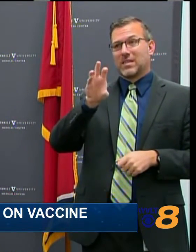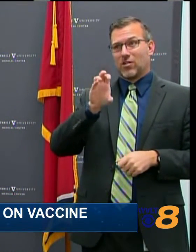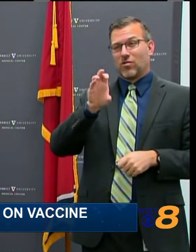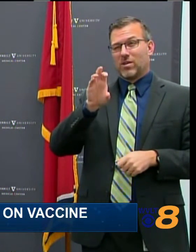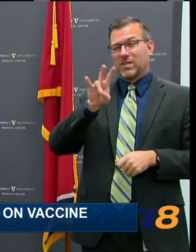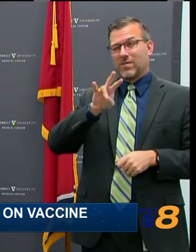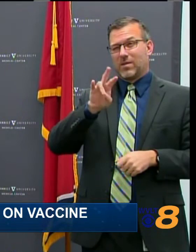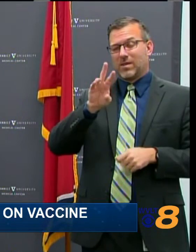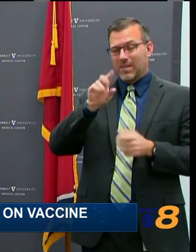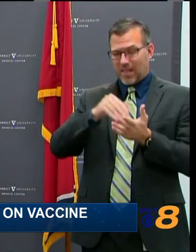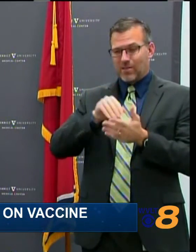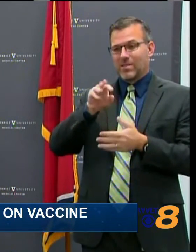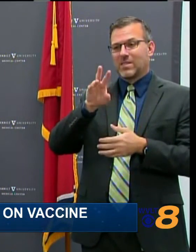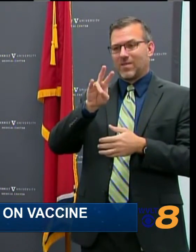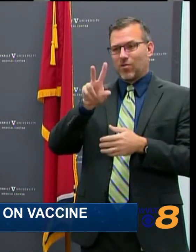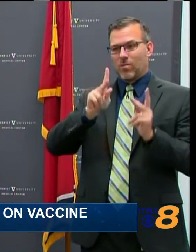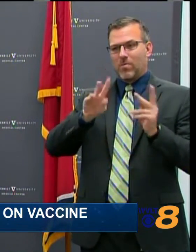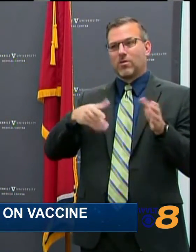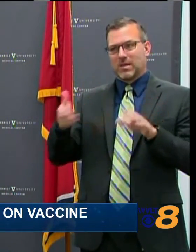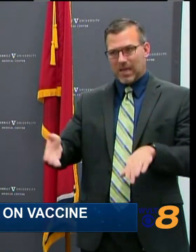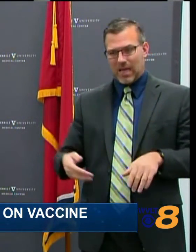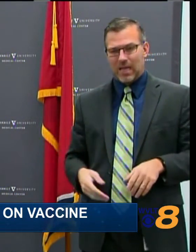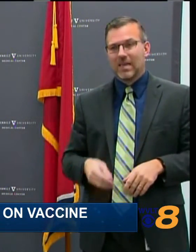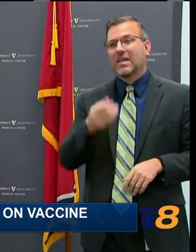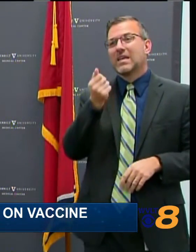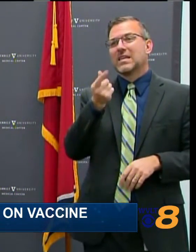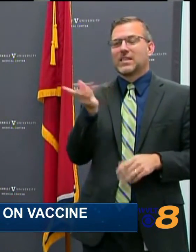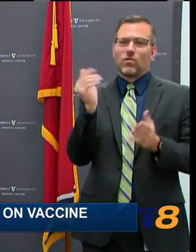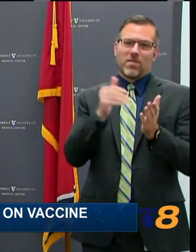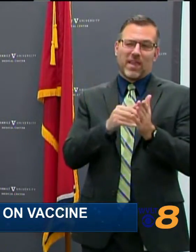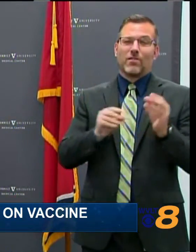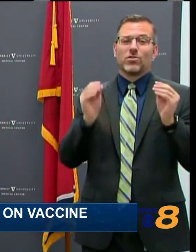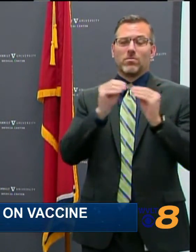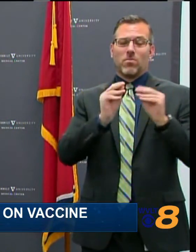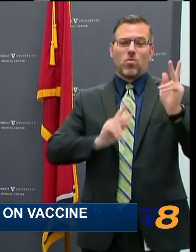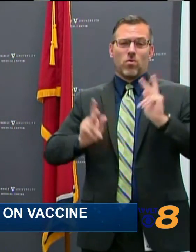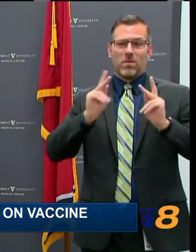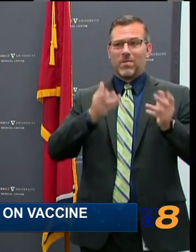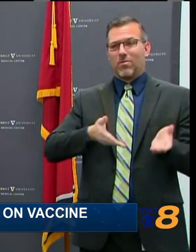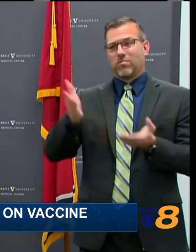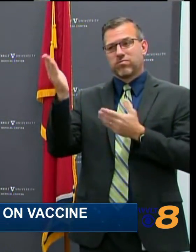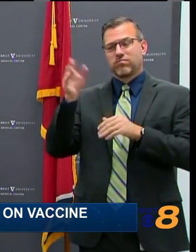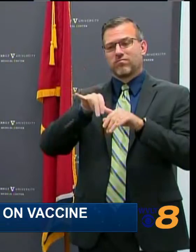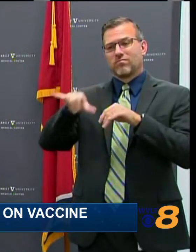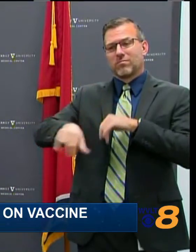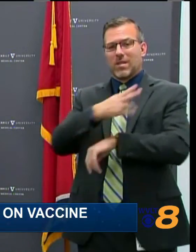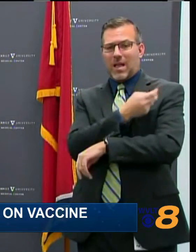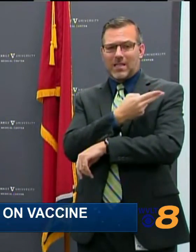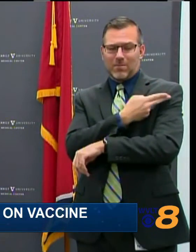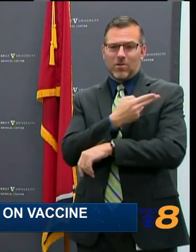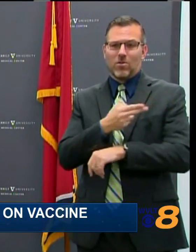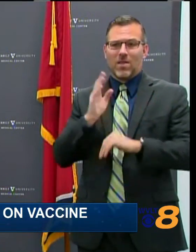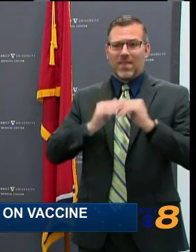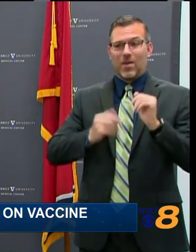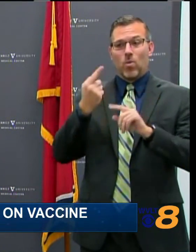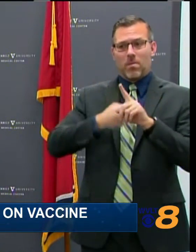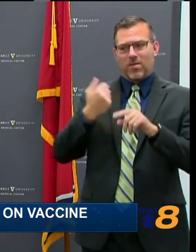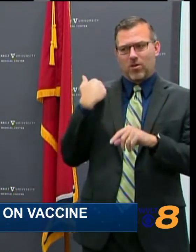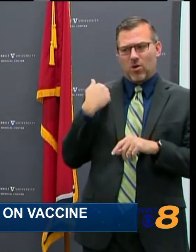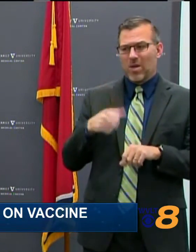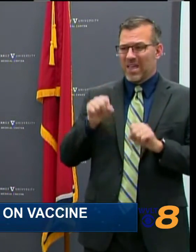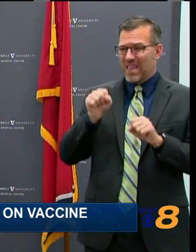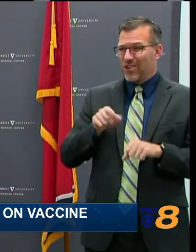1,673 more people have died, and there are 1,000 more people hospitalized today than they were when you made those comments. Yep. Can